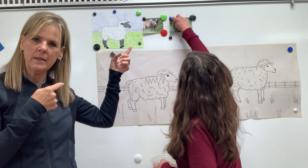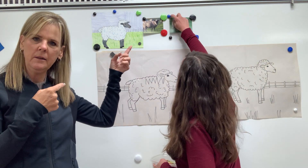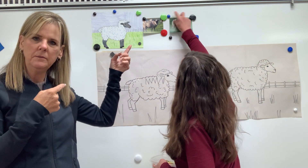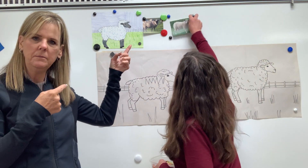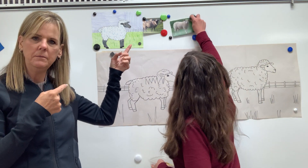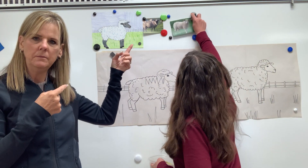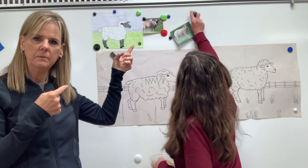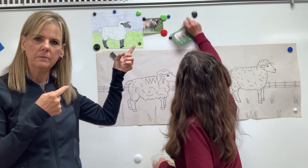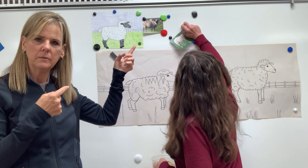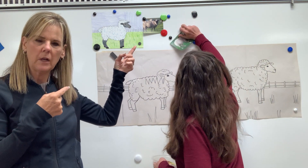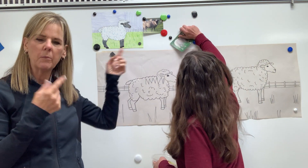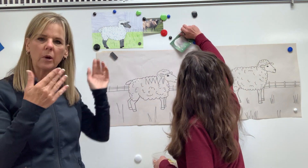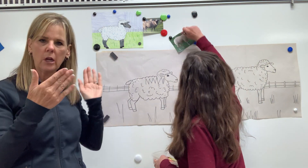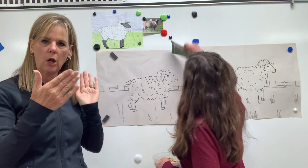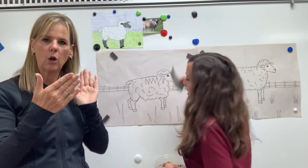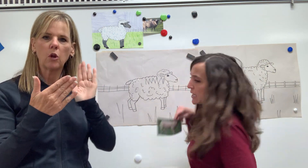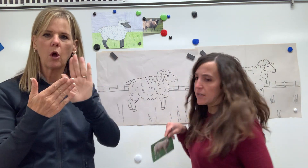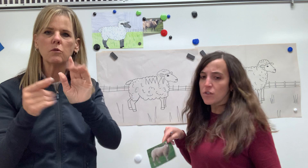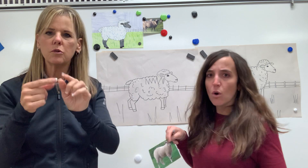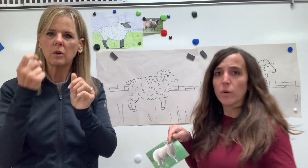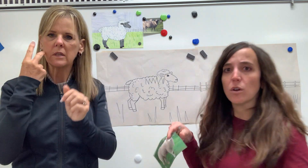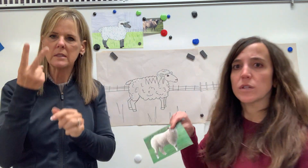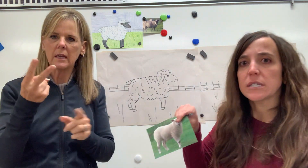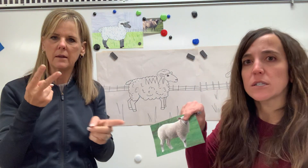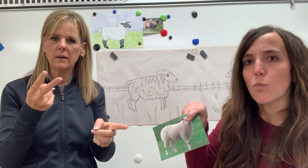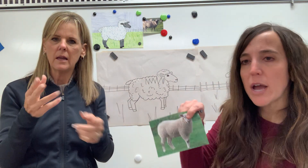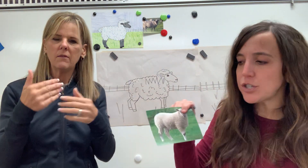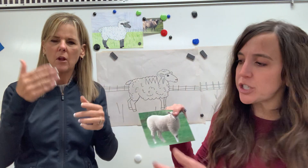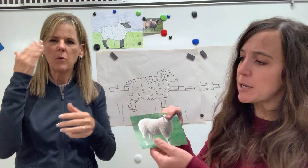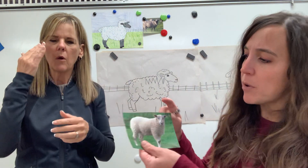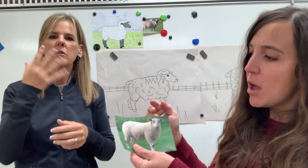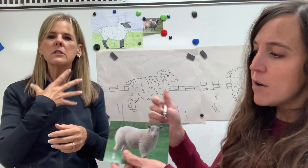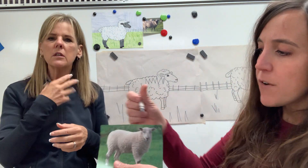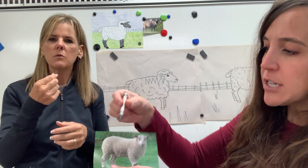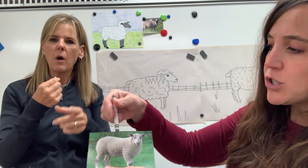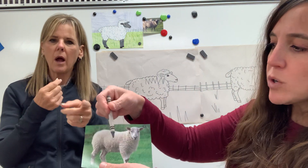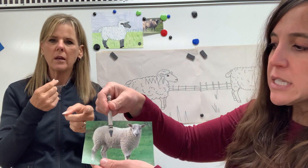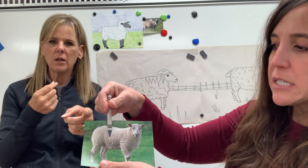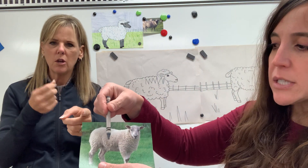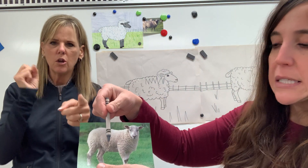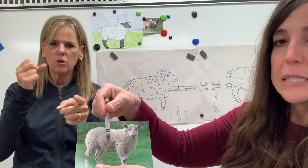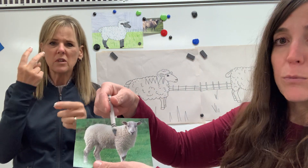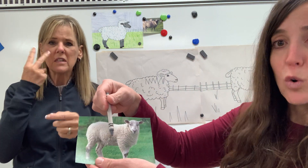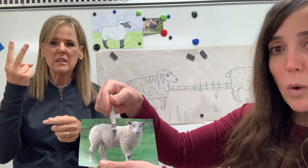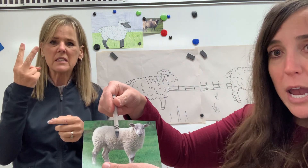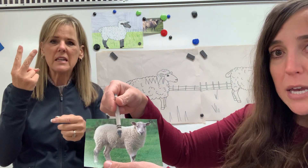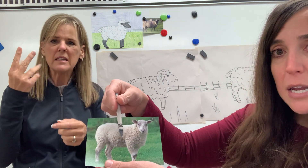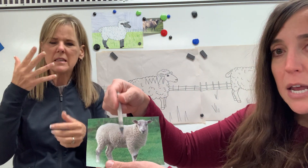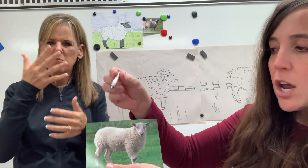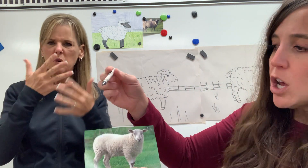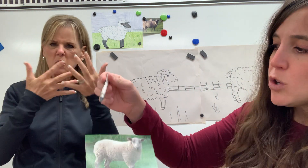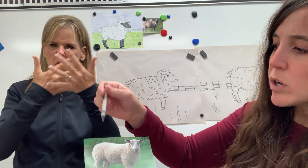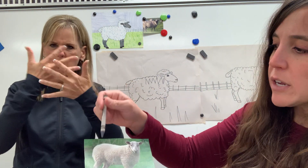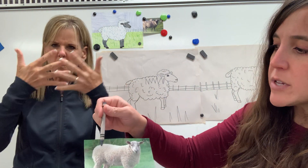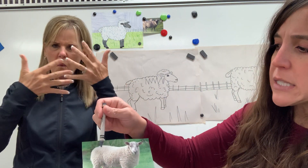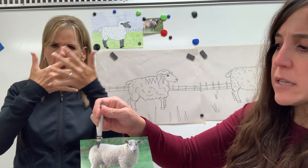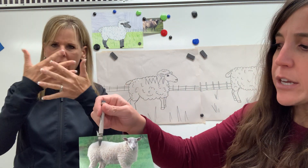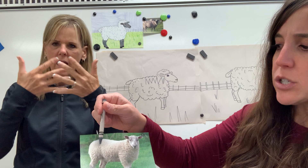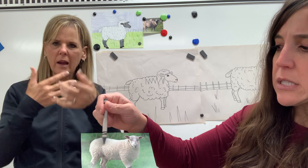I'm gonna bring it really close so you can see. Even though we know this is a white sheep, friends, you can still see some gray in it. You could even see like just a